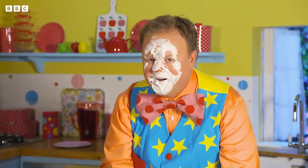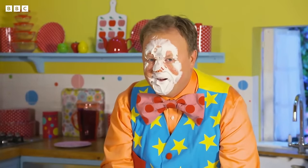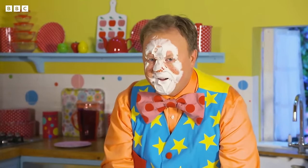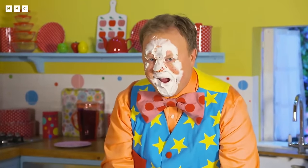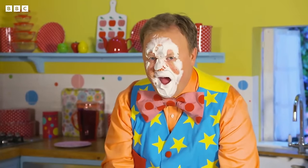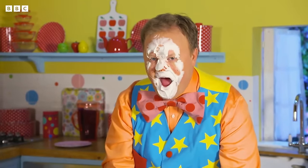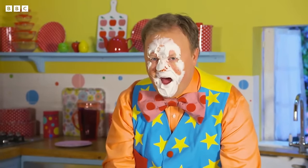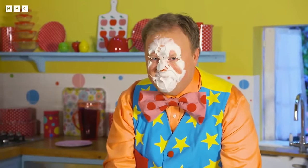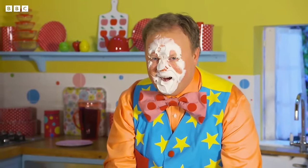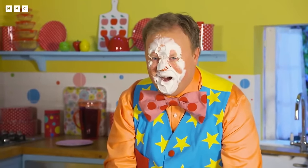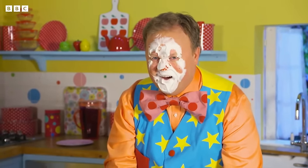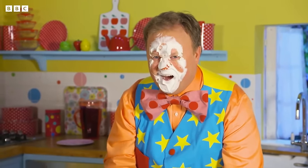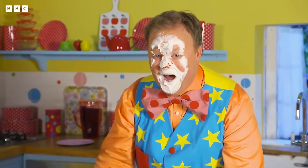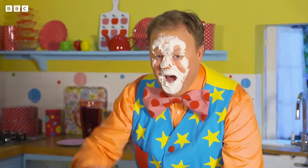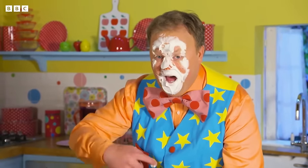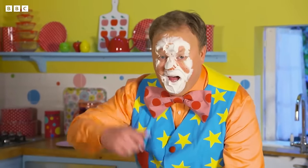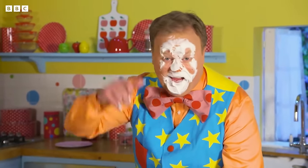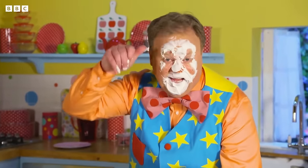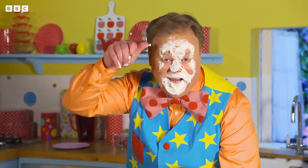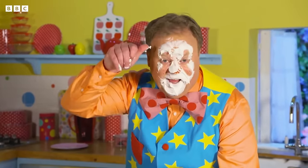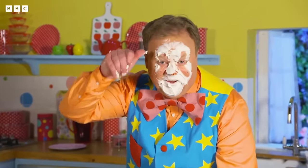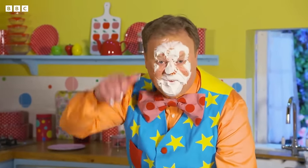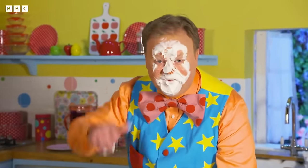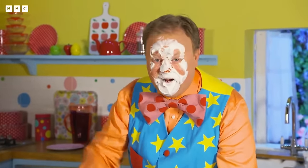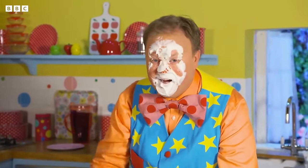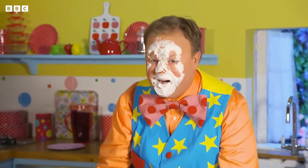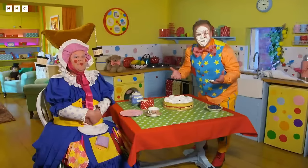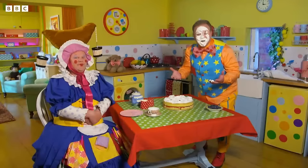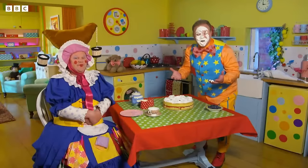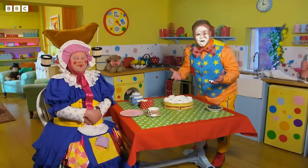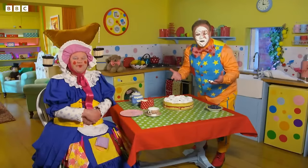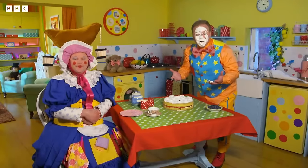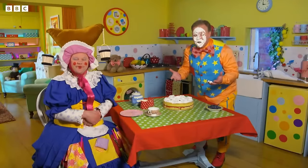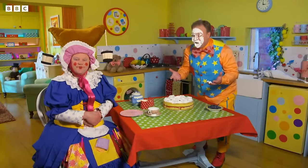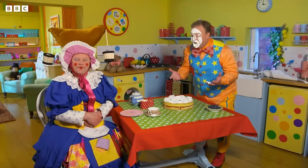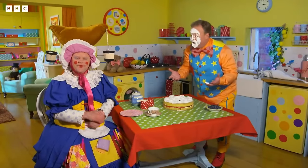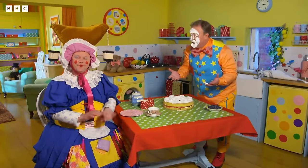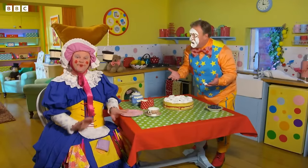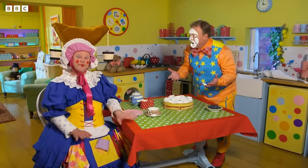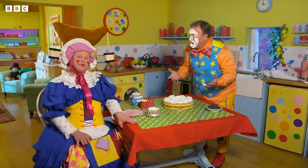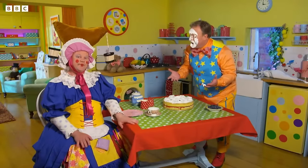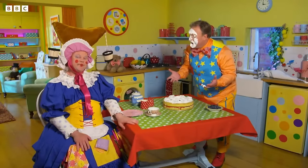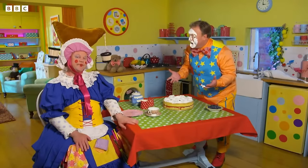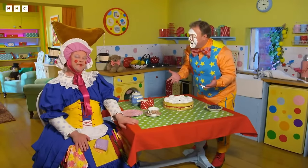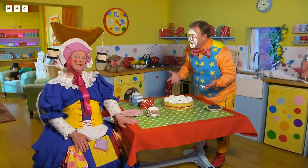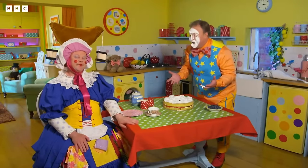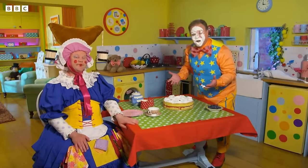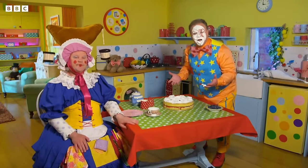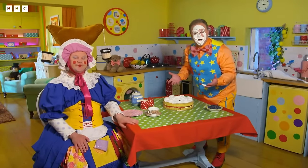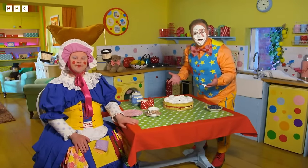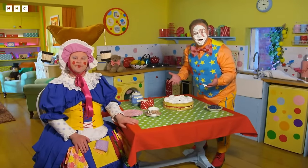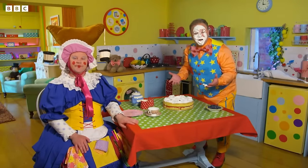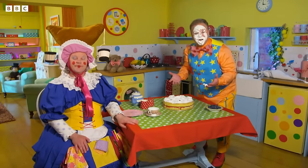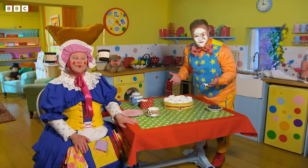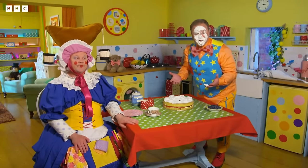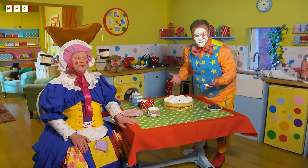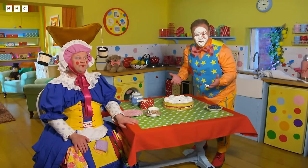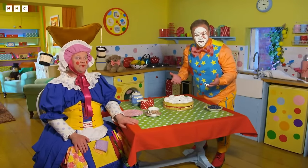Tumble. I know. As a birthday treat, please can you show us a sign for cake,